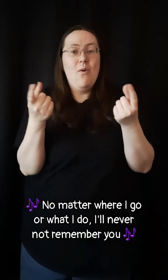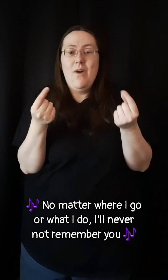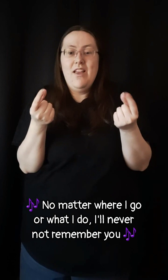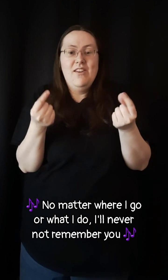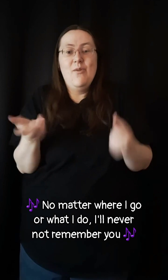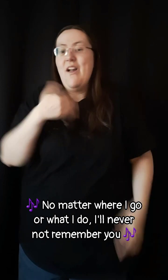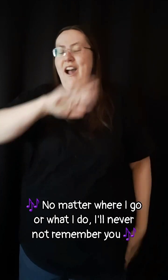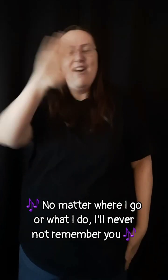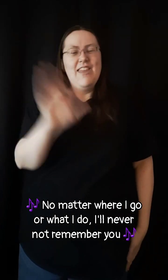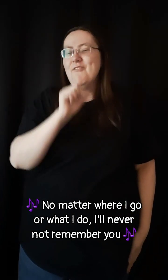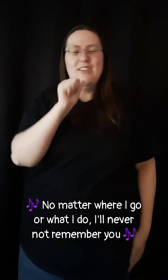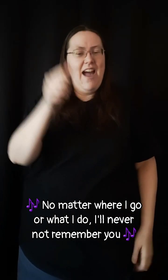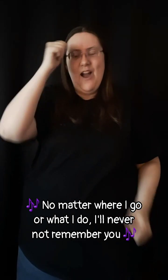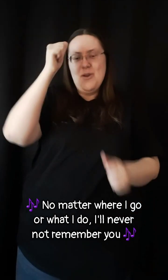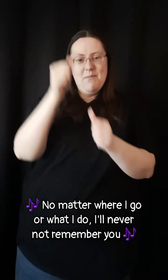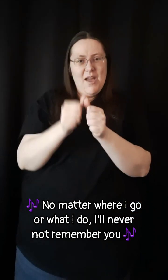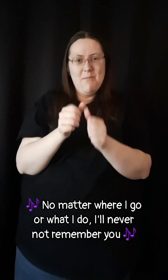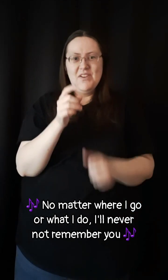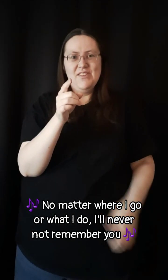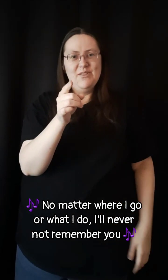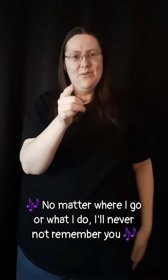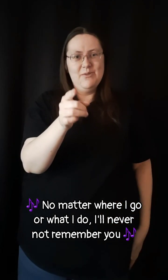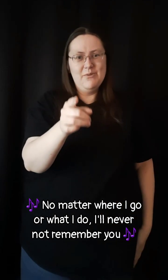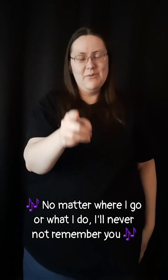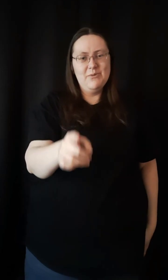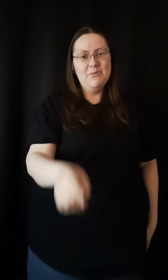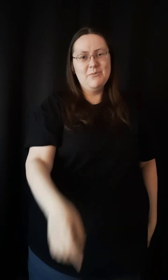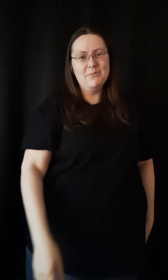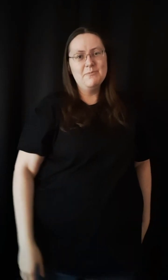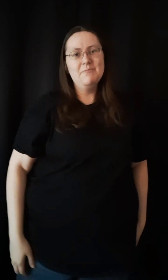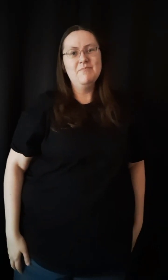go or what I do, I'll never not remember you